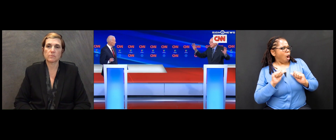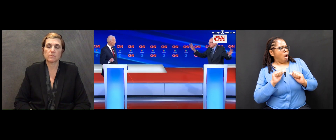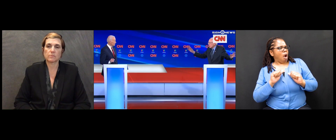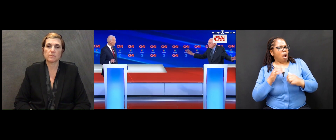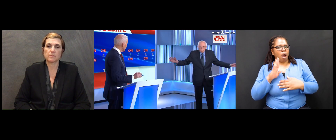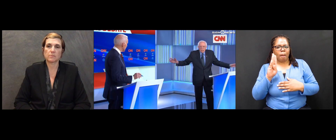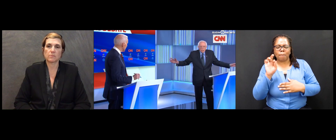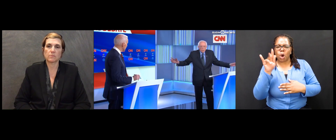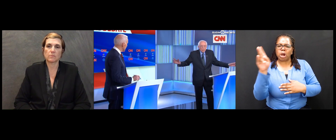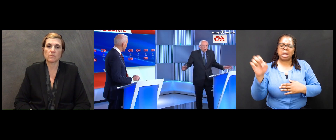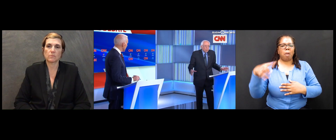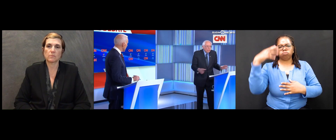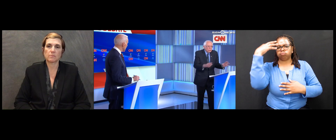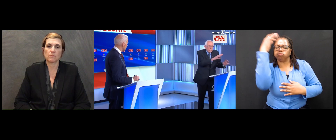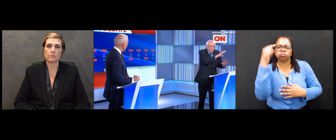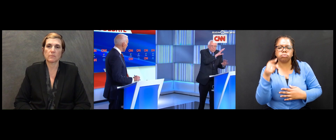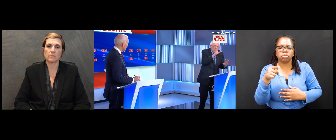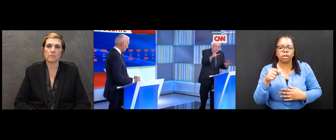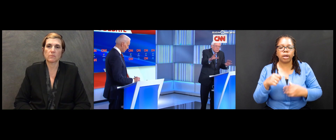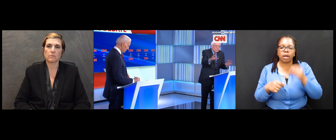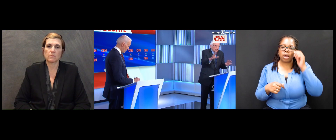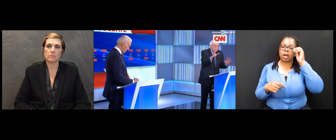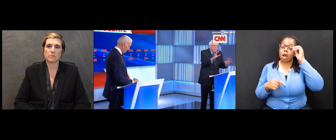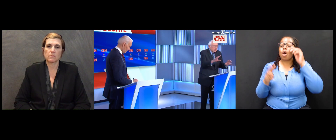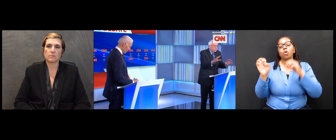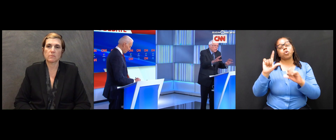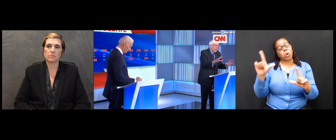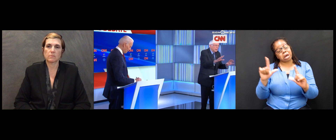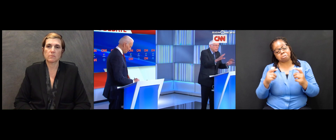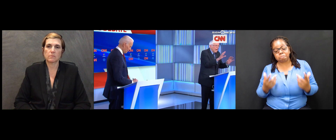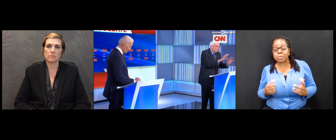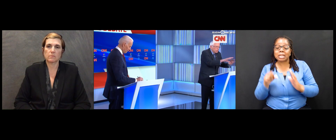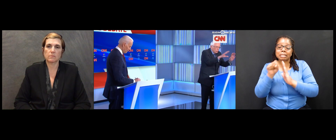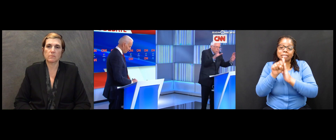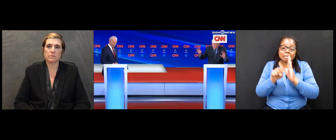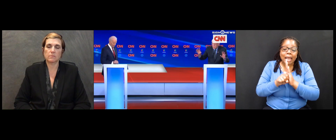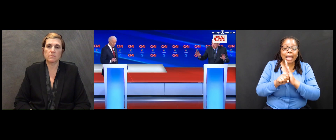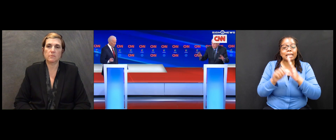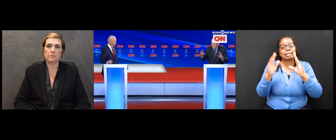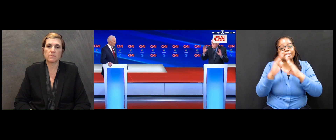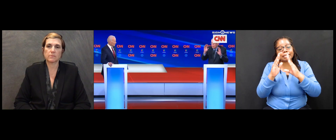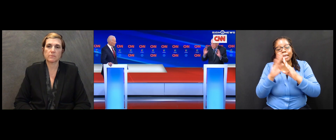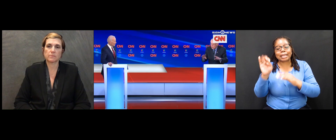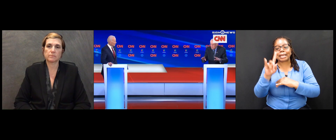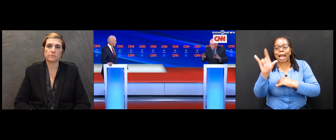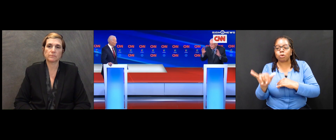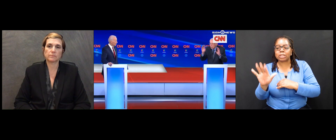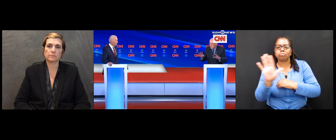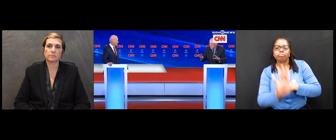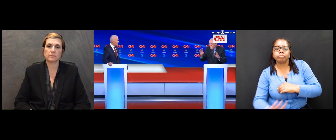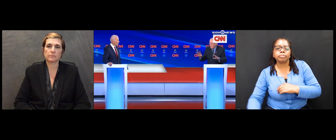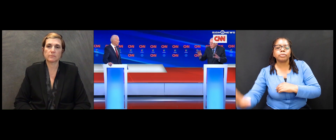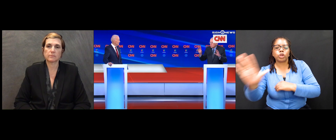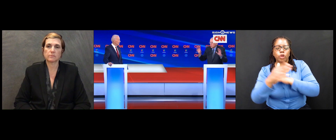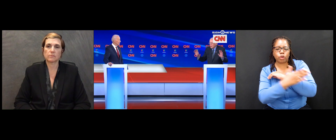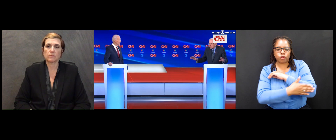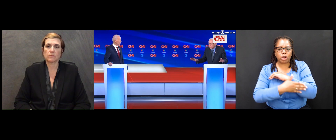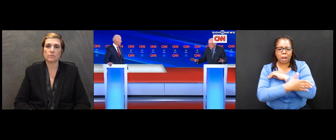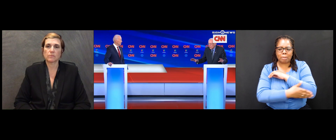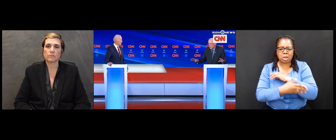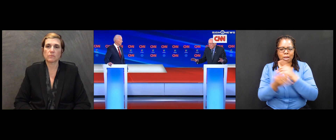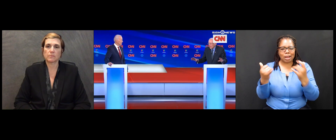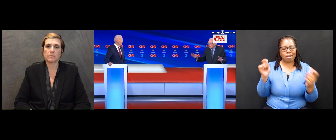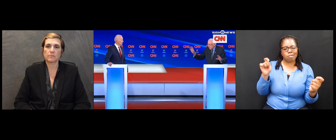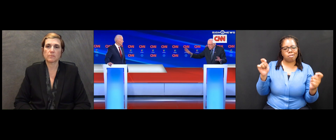that's a radical idea. Well, you got states and cities and counties all over the country that are moving in that